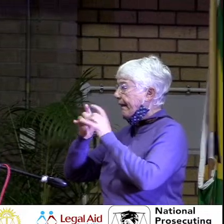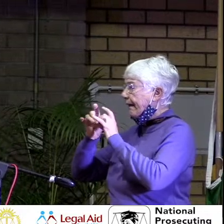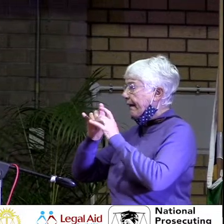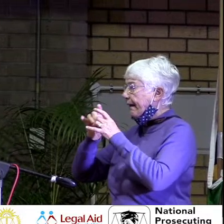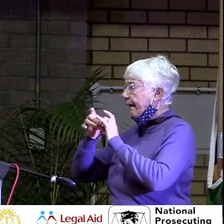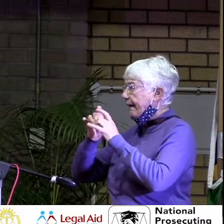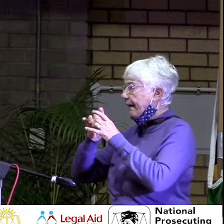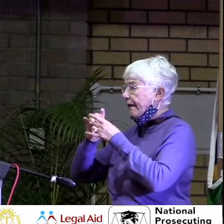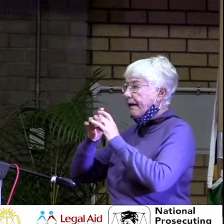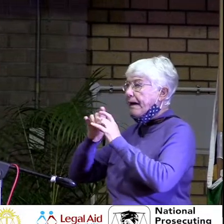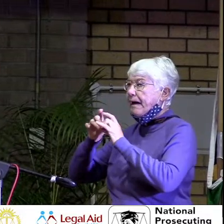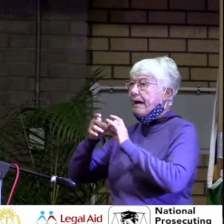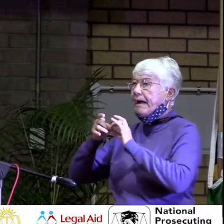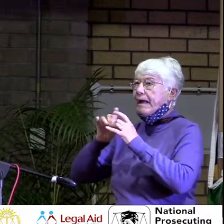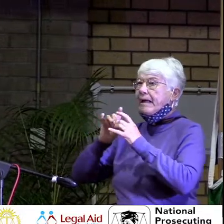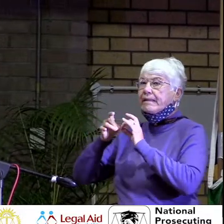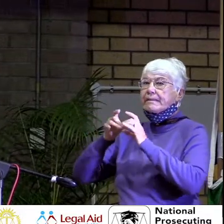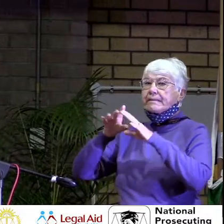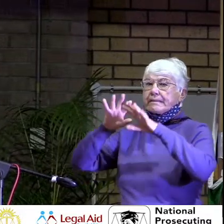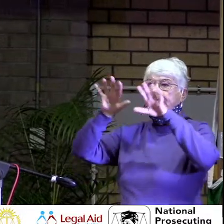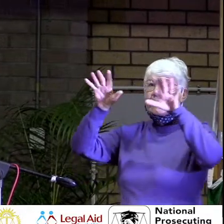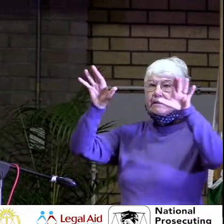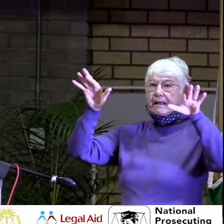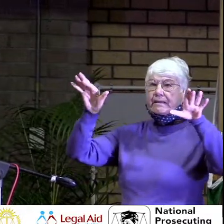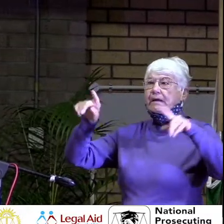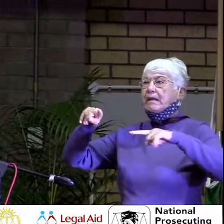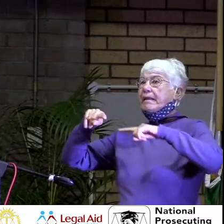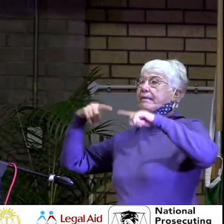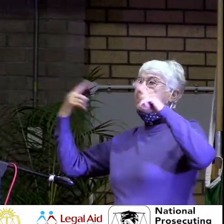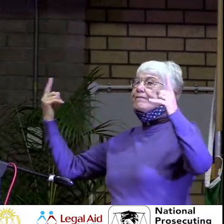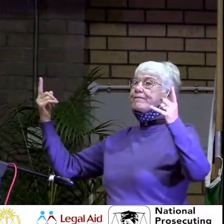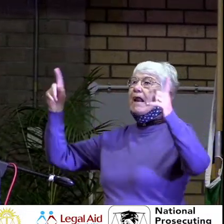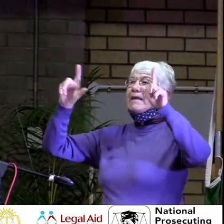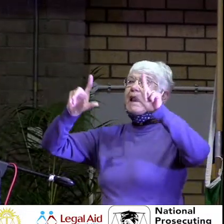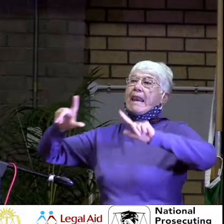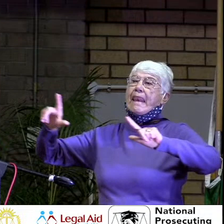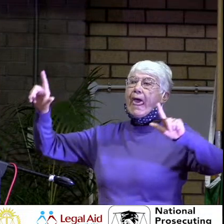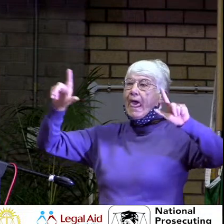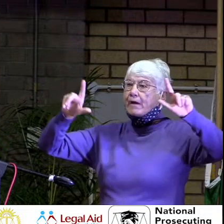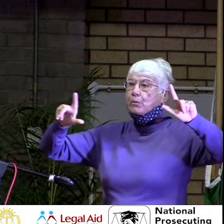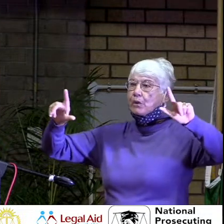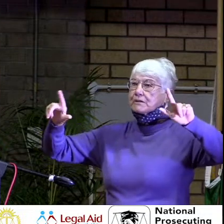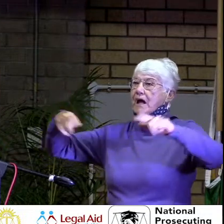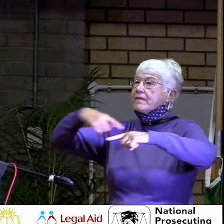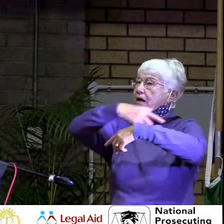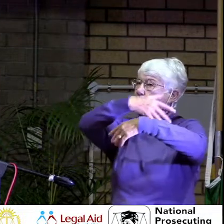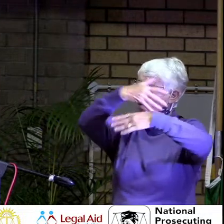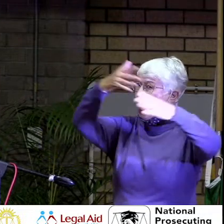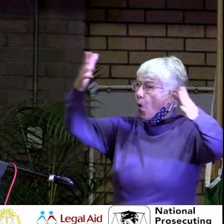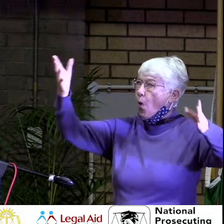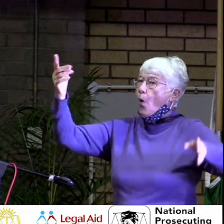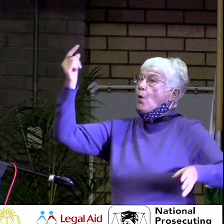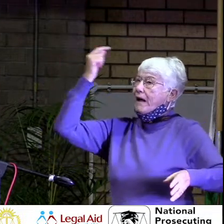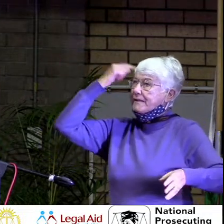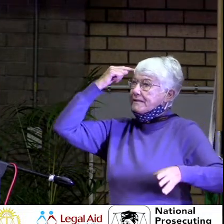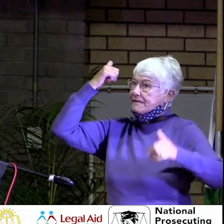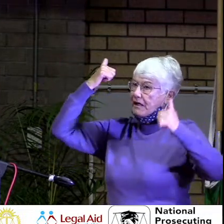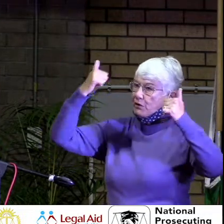we are sure that we all understand everything equally. Okay?